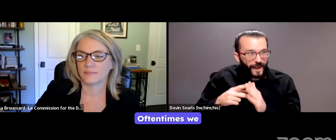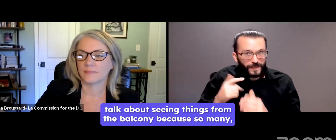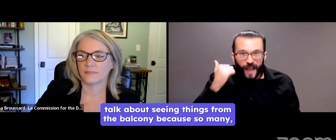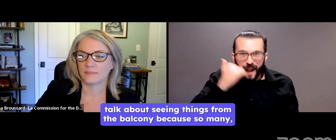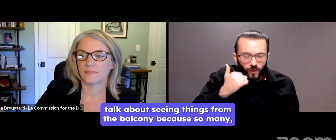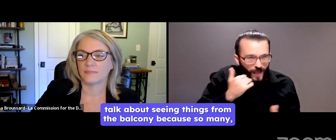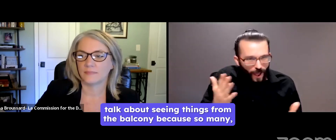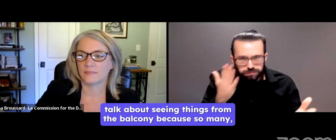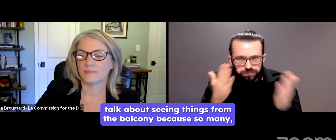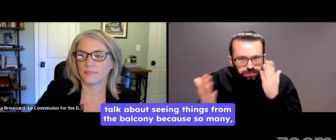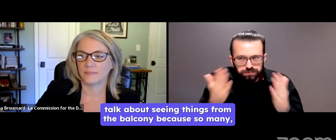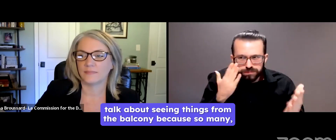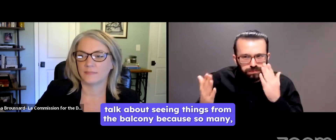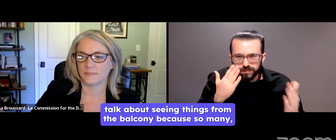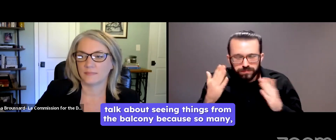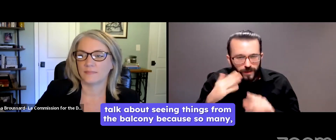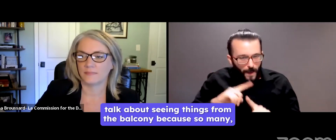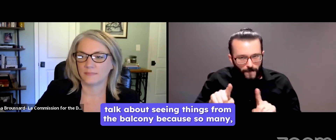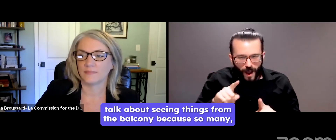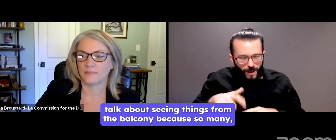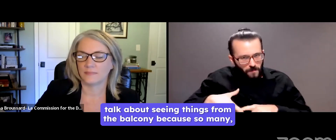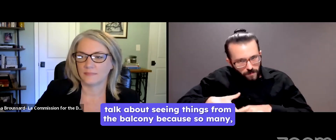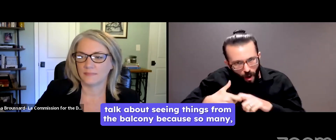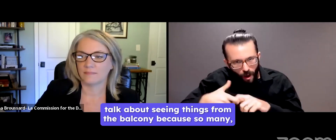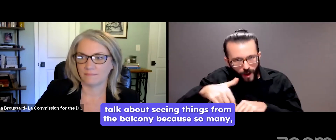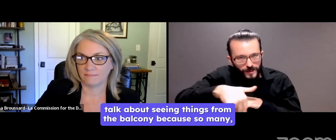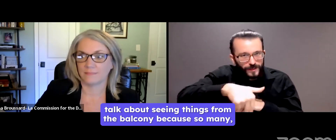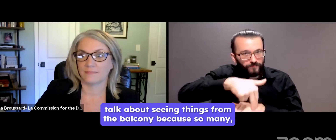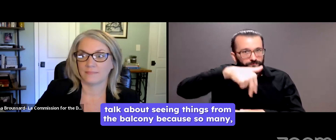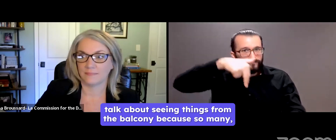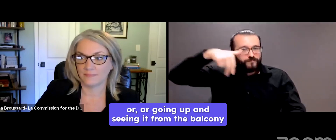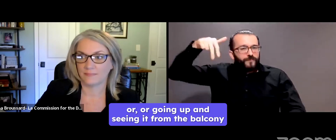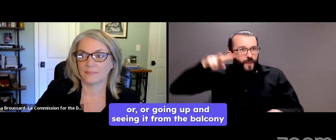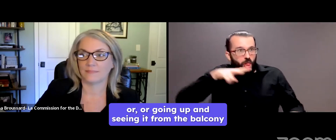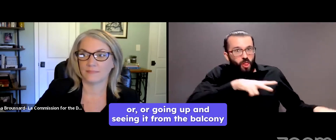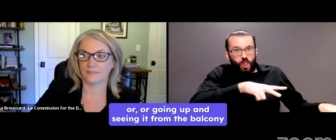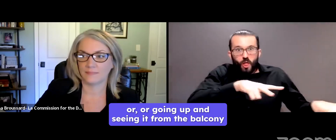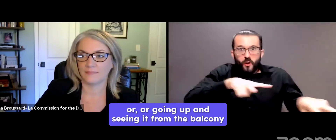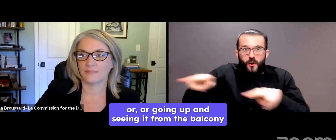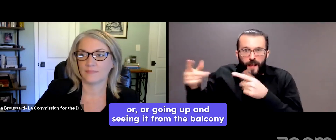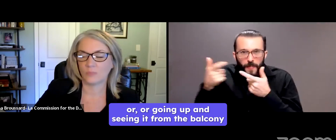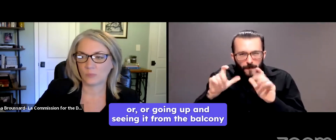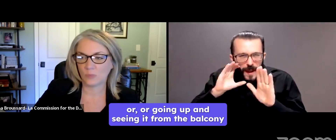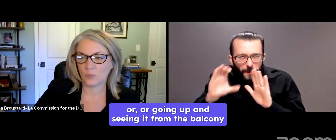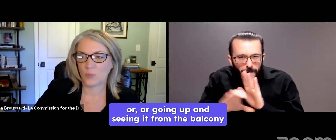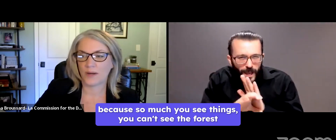we talk about seeing things from the balcony because so many, or going up and seeing it from the balcony, because